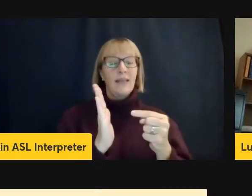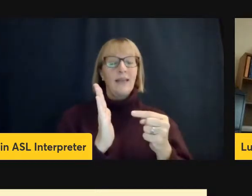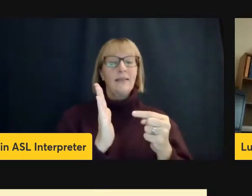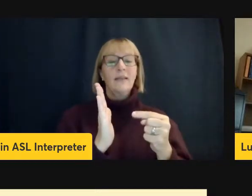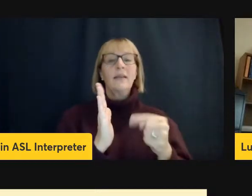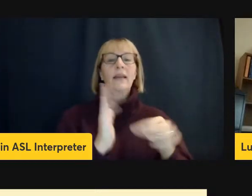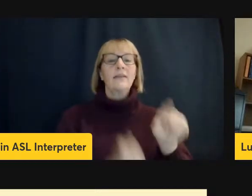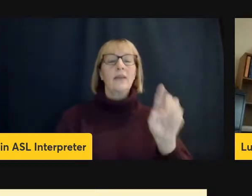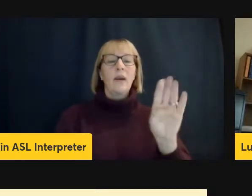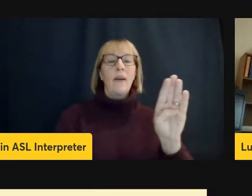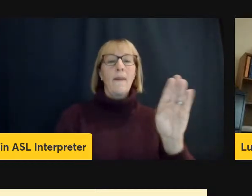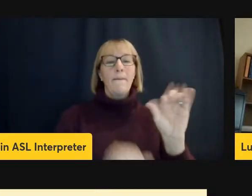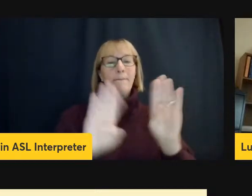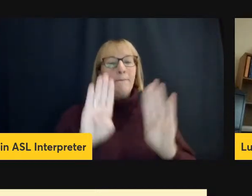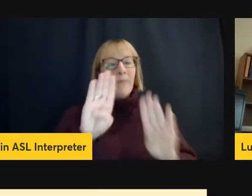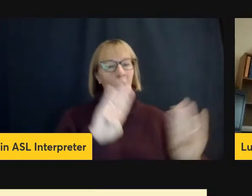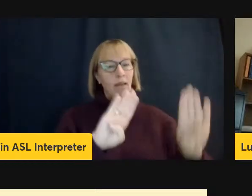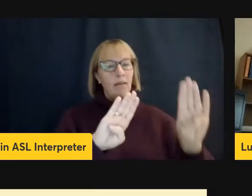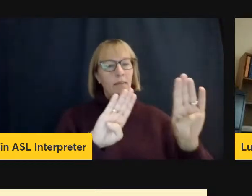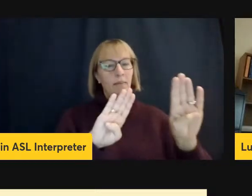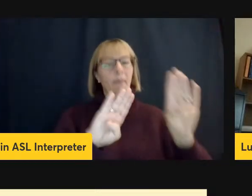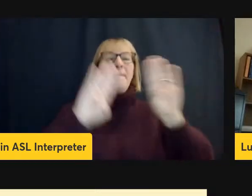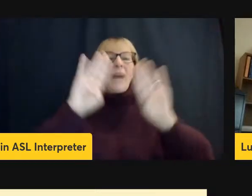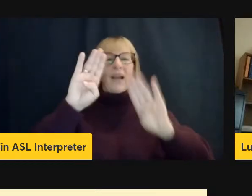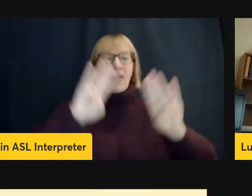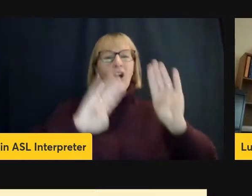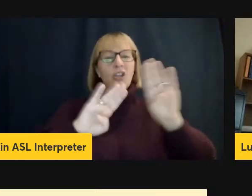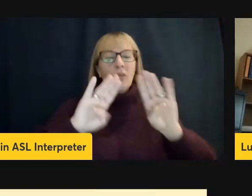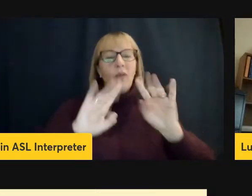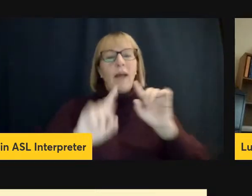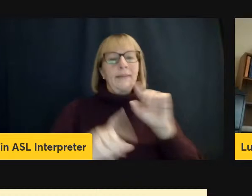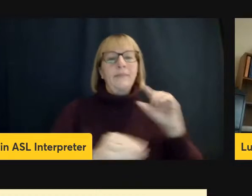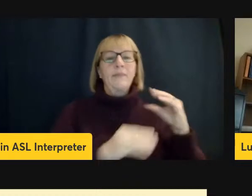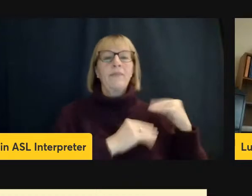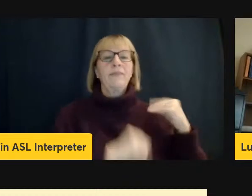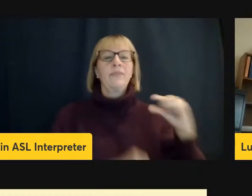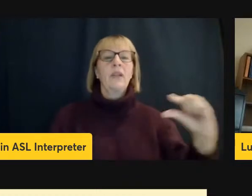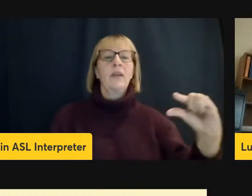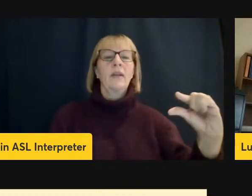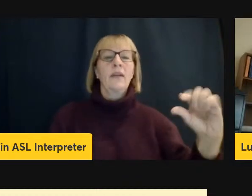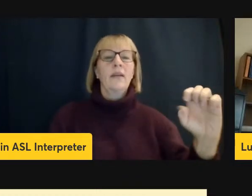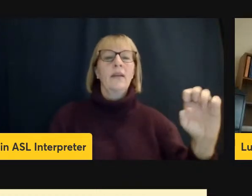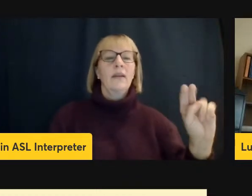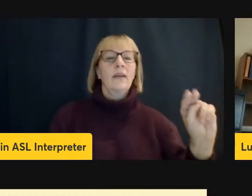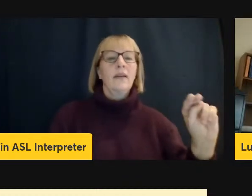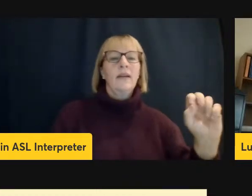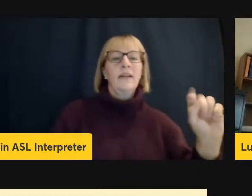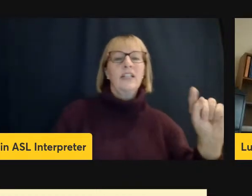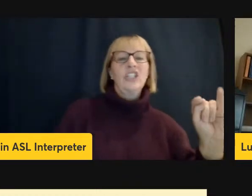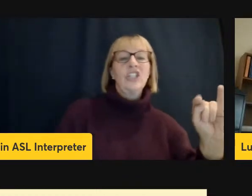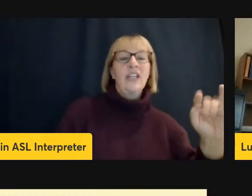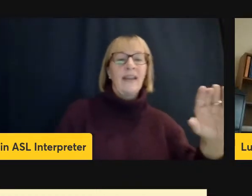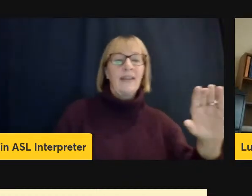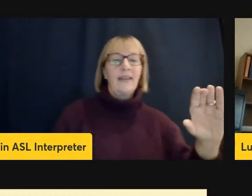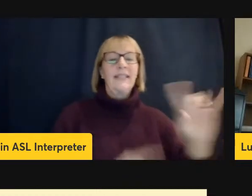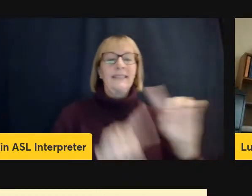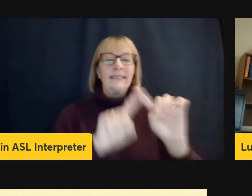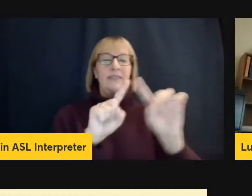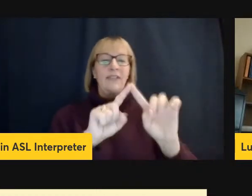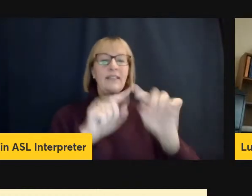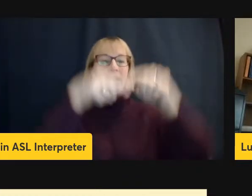notion of biological, in really genetic difference, and they're hierarchically